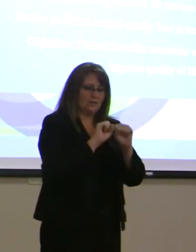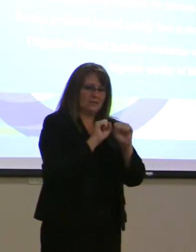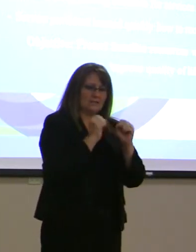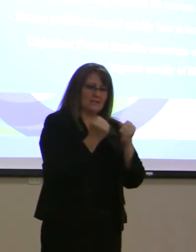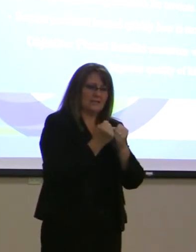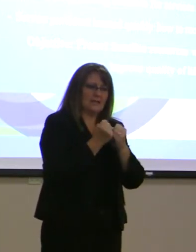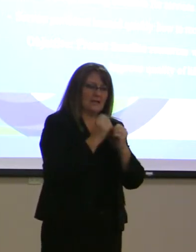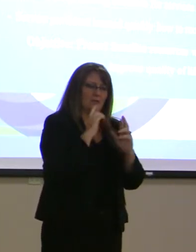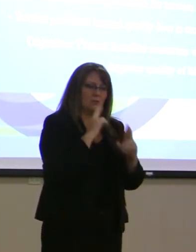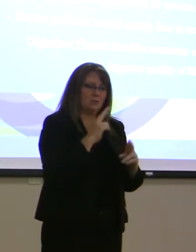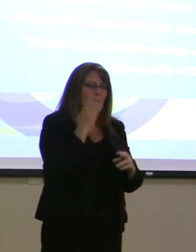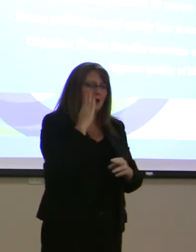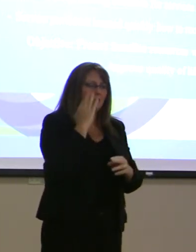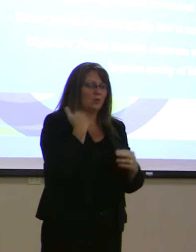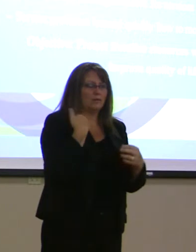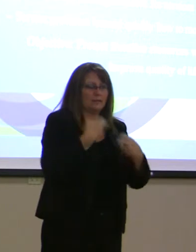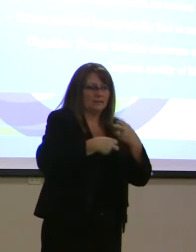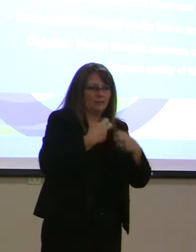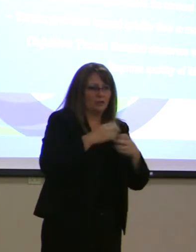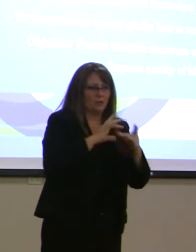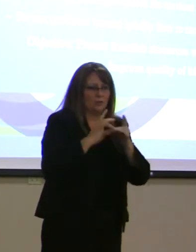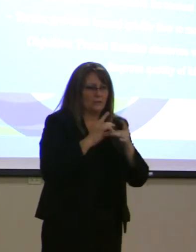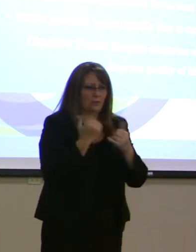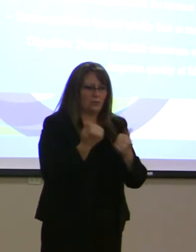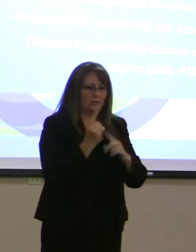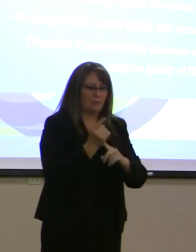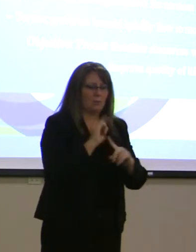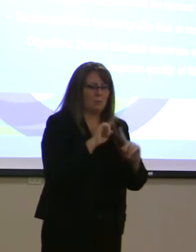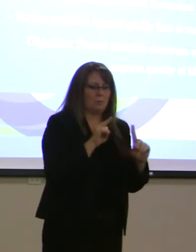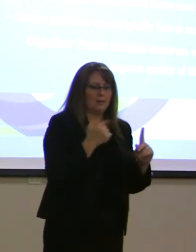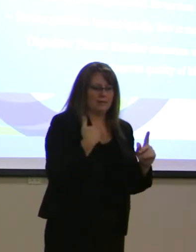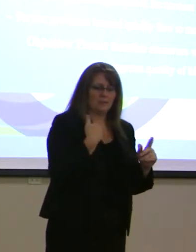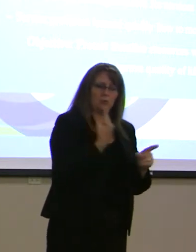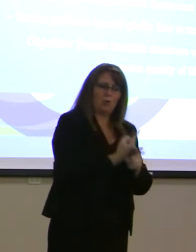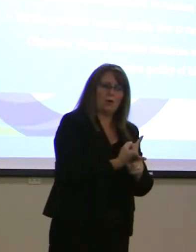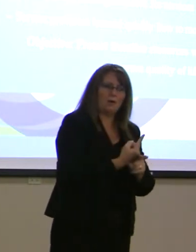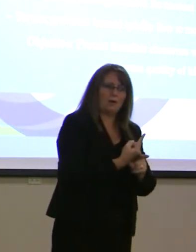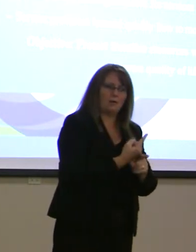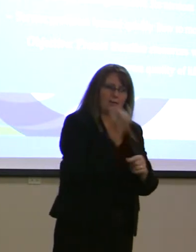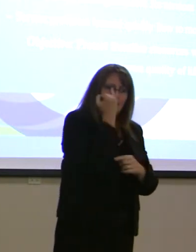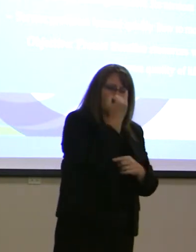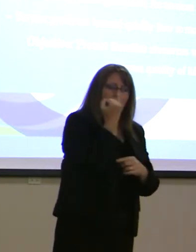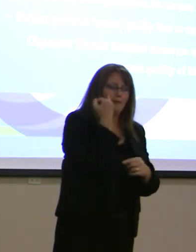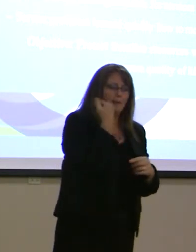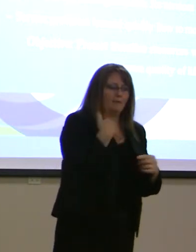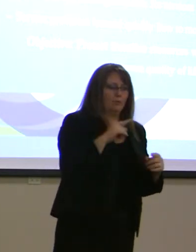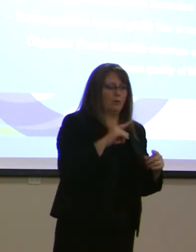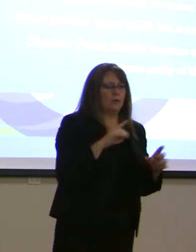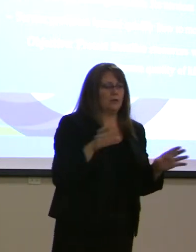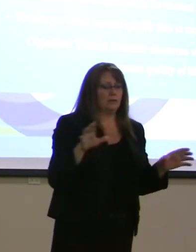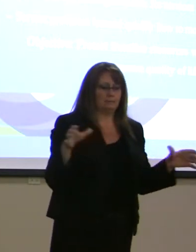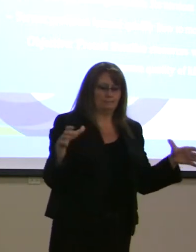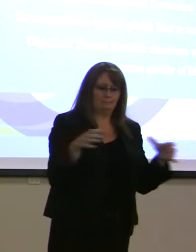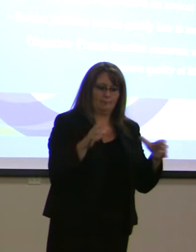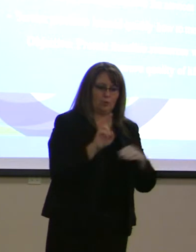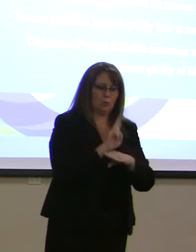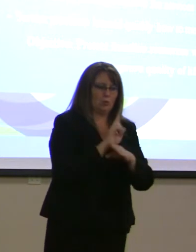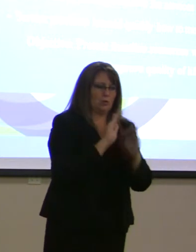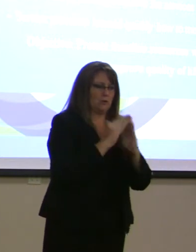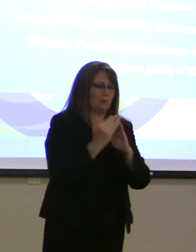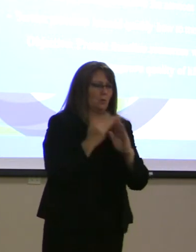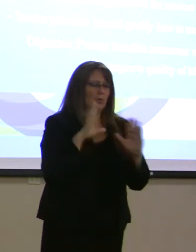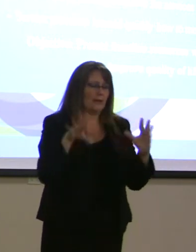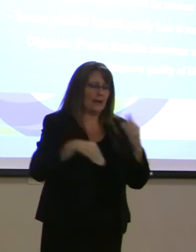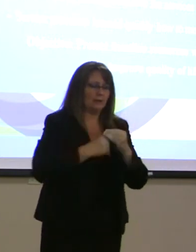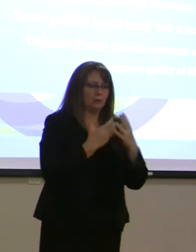he's in a little difficulty in relation to it at the moment, but needlessly he has it right. Because if we mobilise our communities, we can